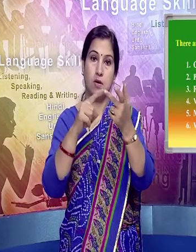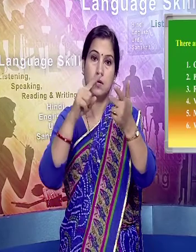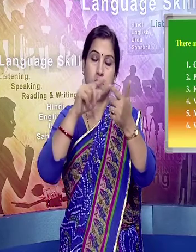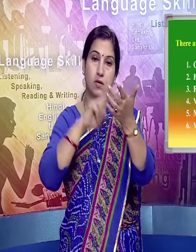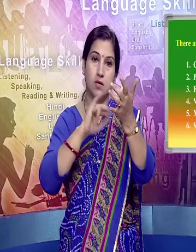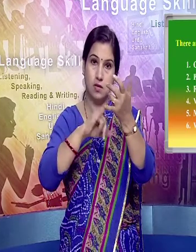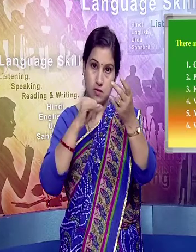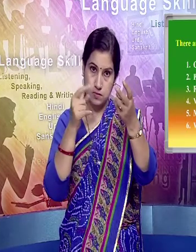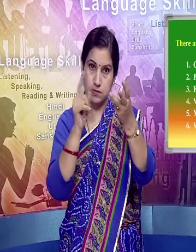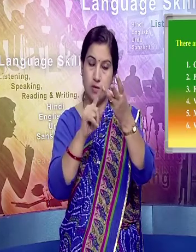vitamins,